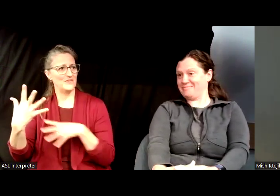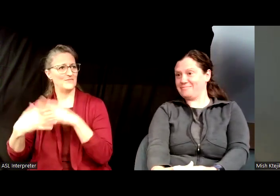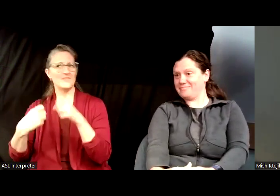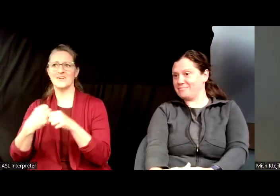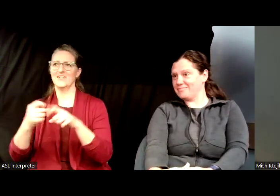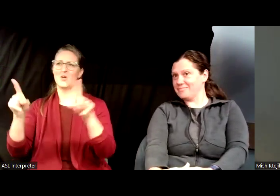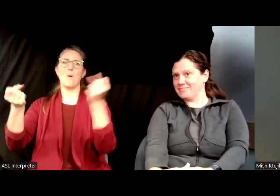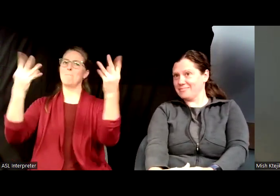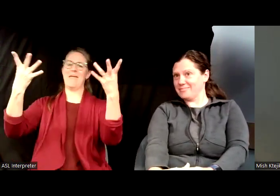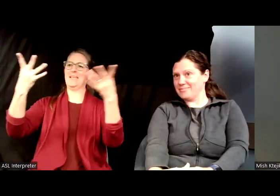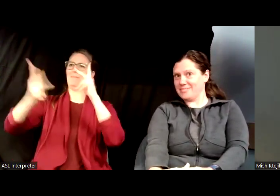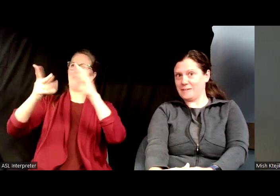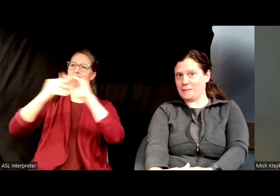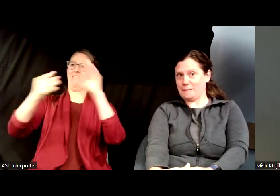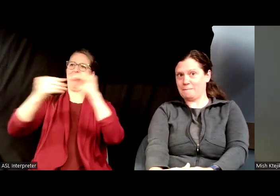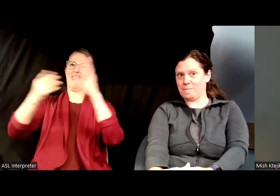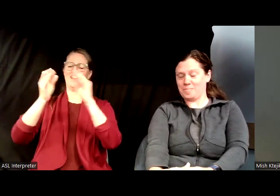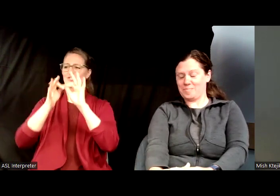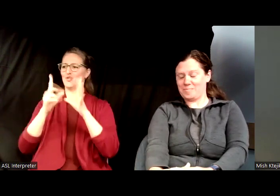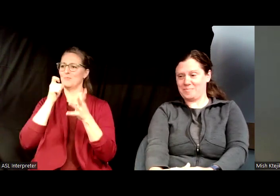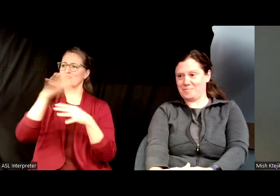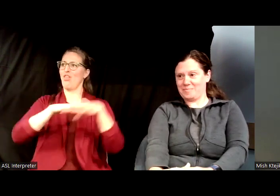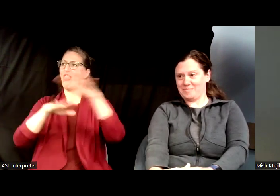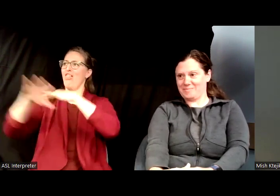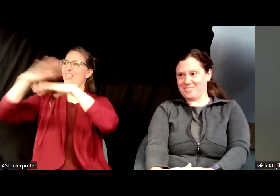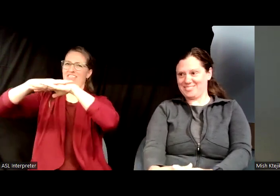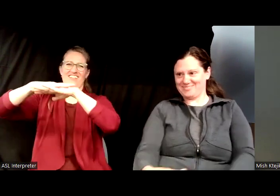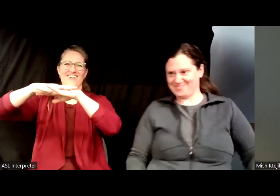Can we hold for the interpreters, please? There's a lot of crosstalk.